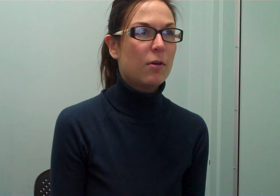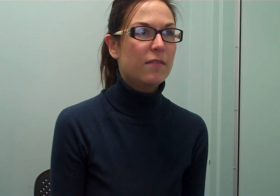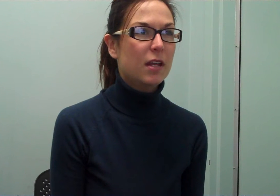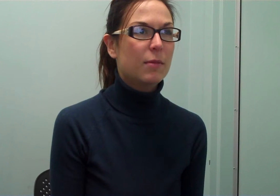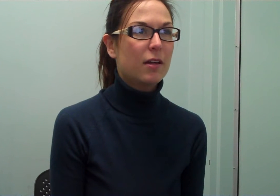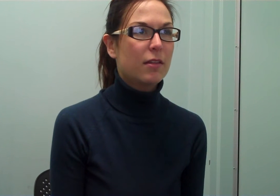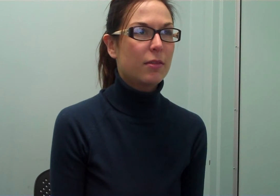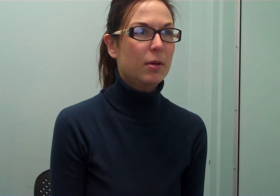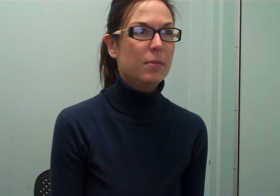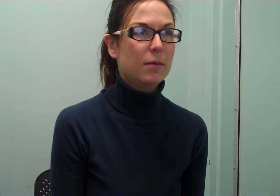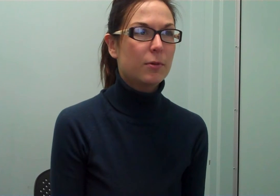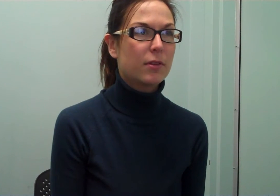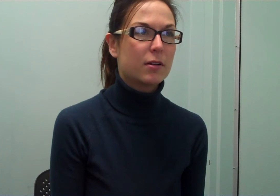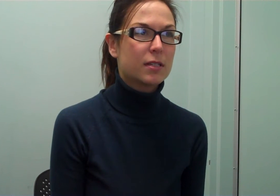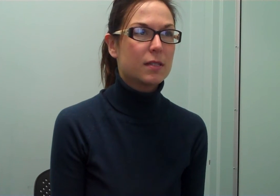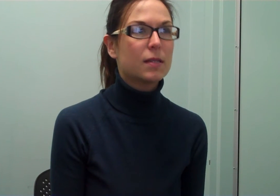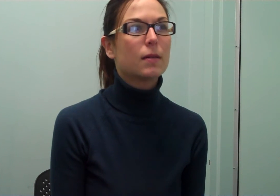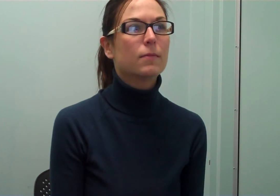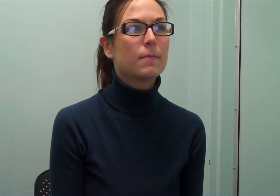We've had about 3 people there since then.